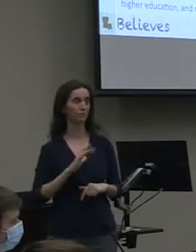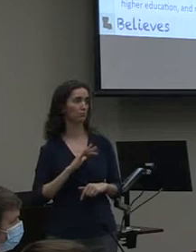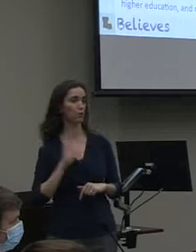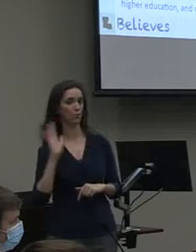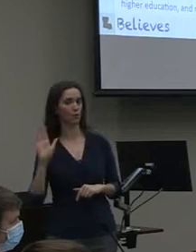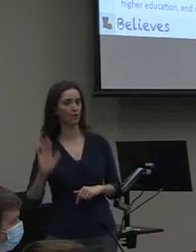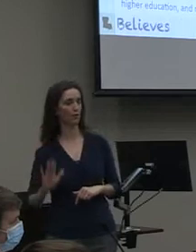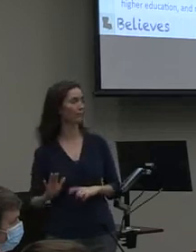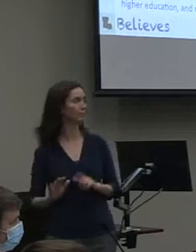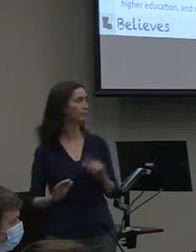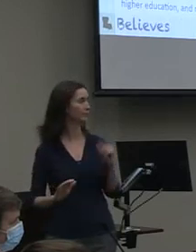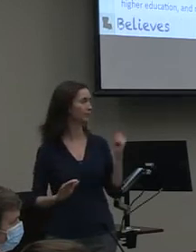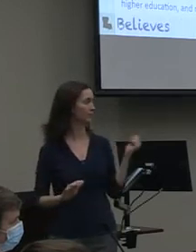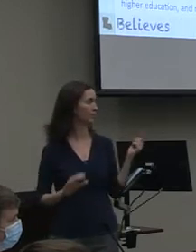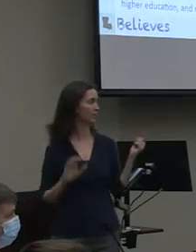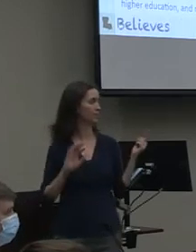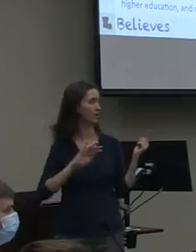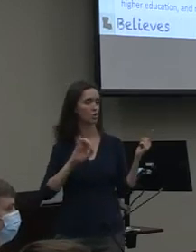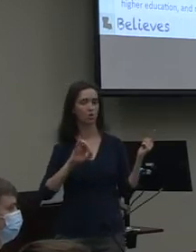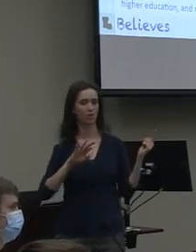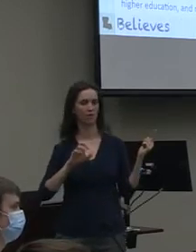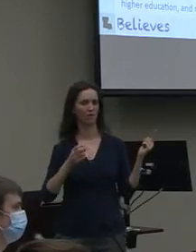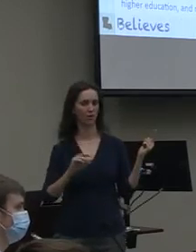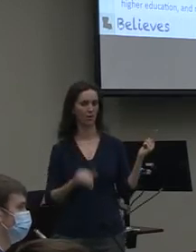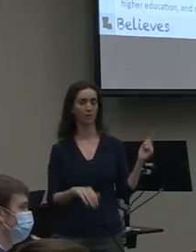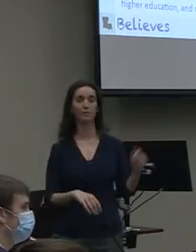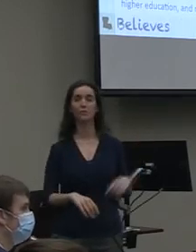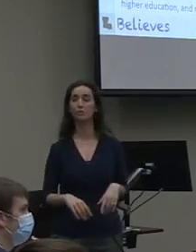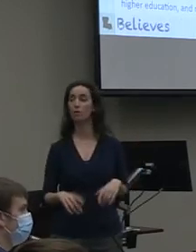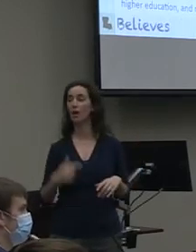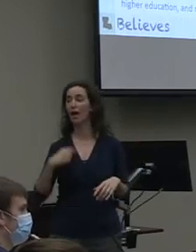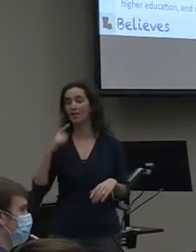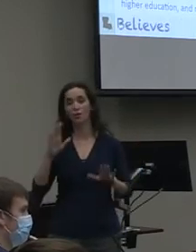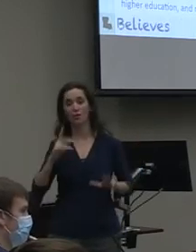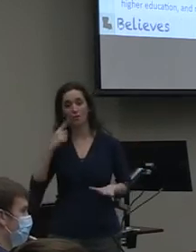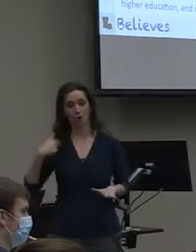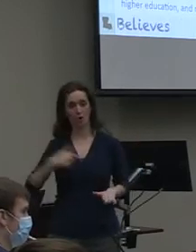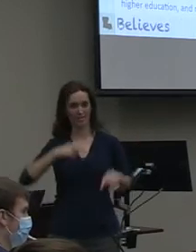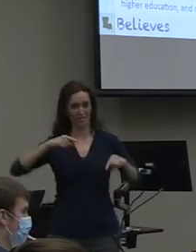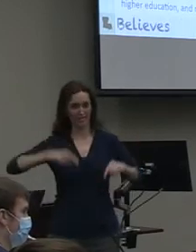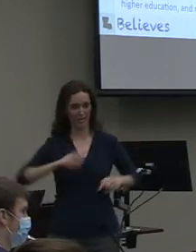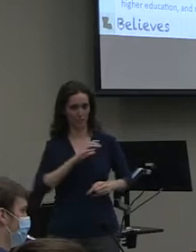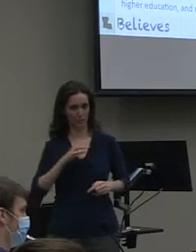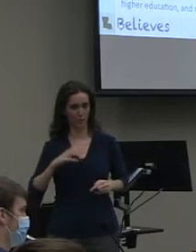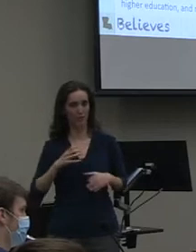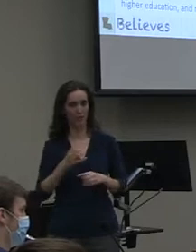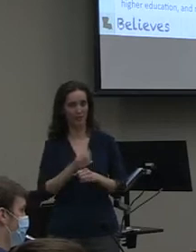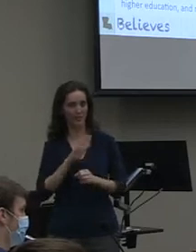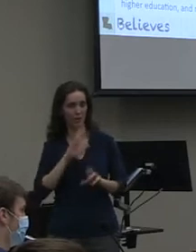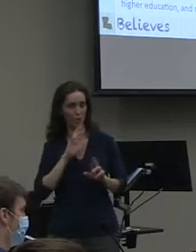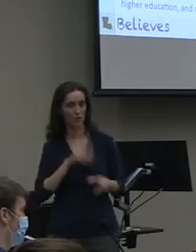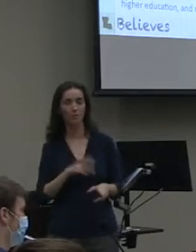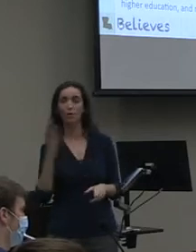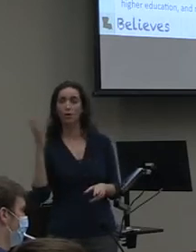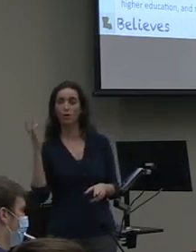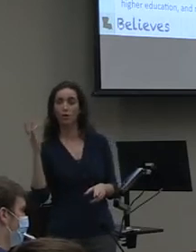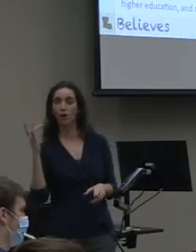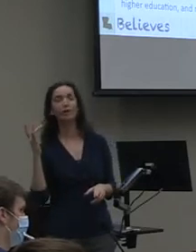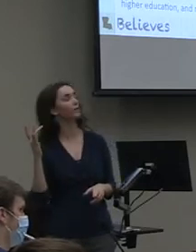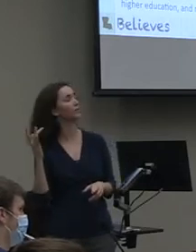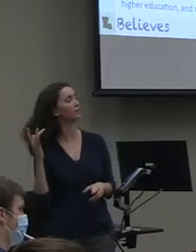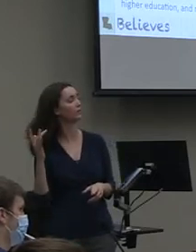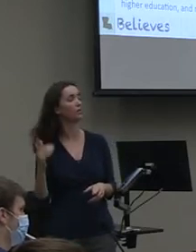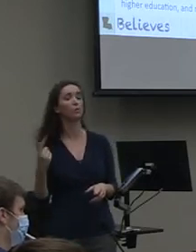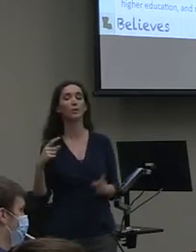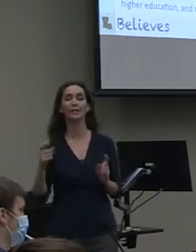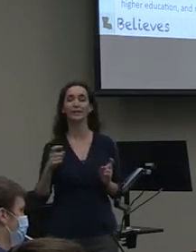research-based instruction. That would be wonderful. I just think it would be great for us as this commission to sort of get that report, because not only are we dealing with what we